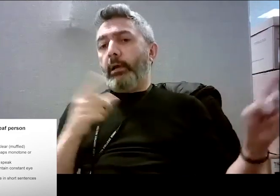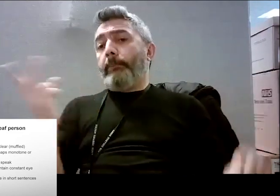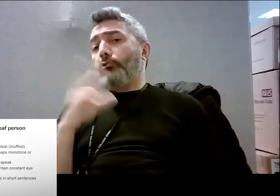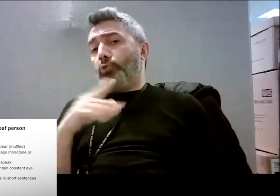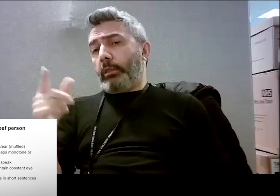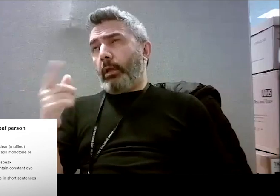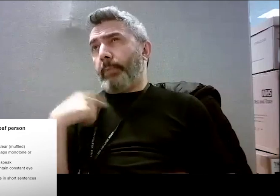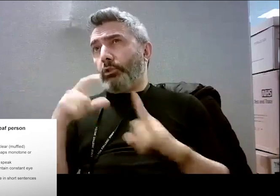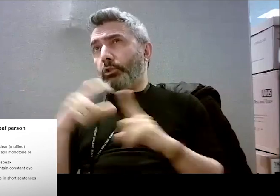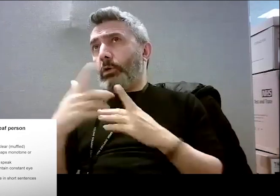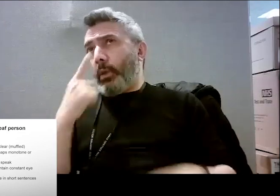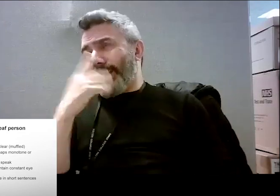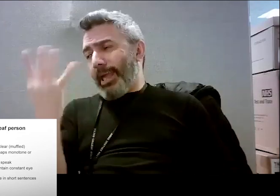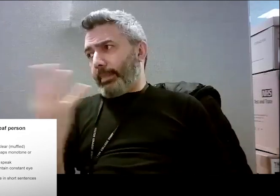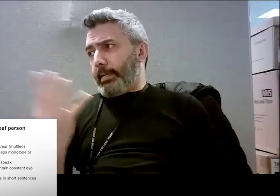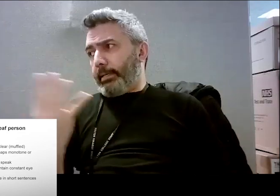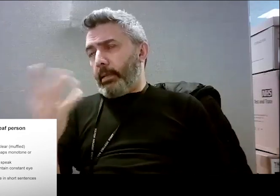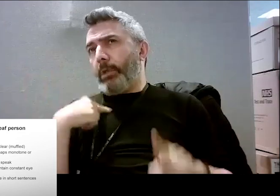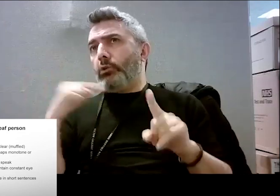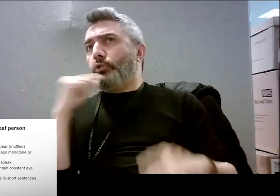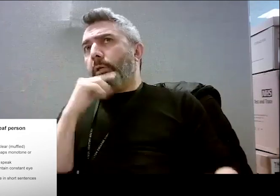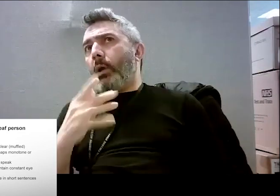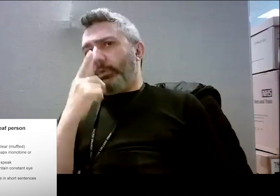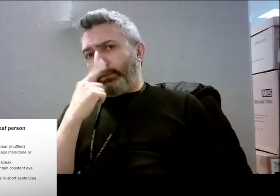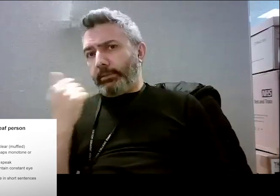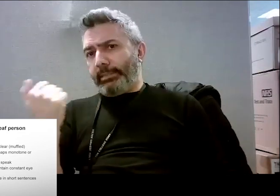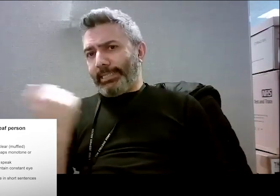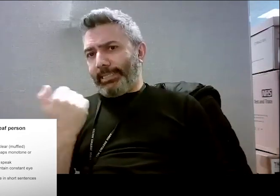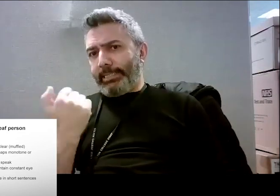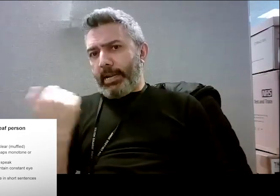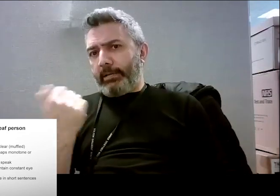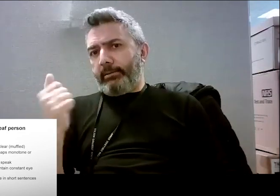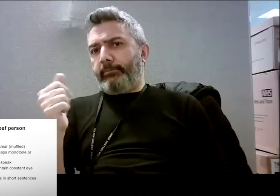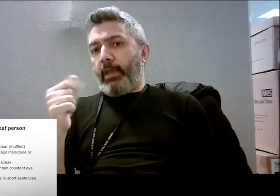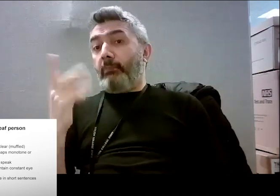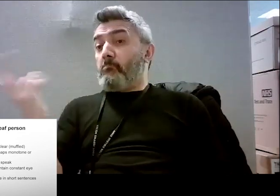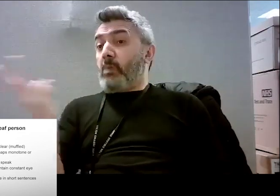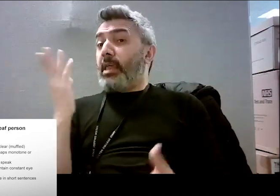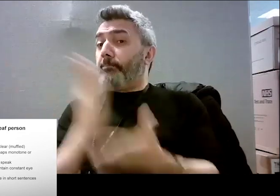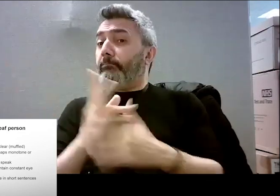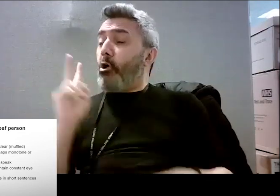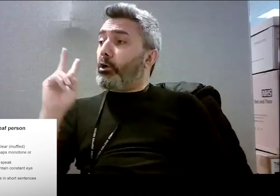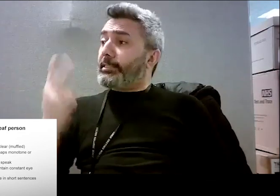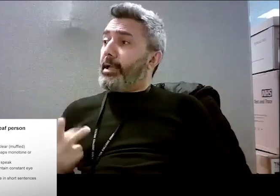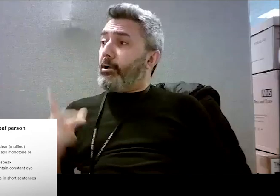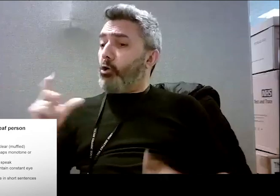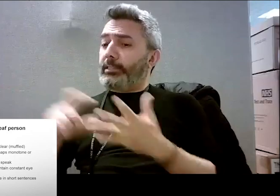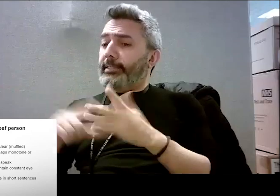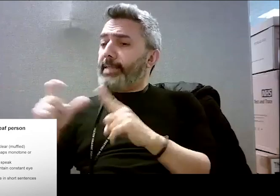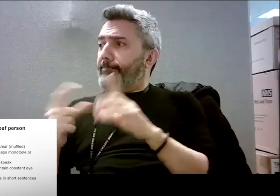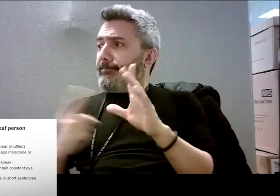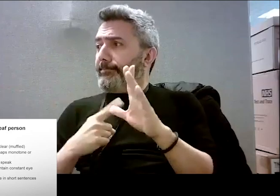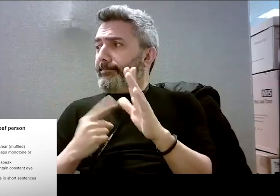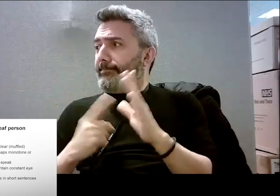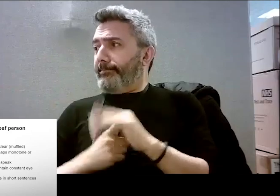is hard of hearing. So my daughter's 19, my son is 16. So they're both